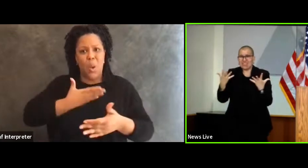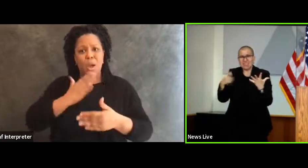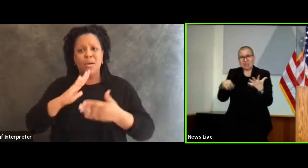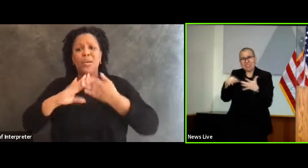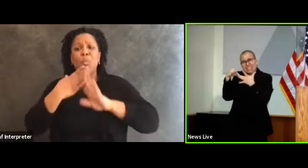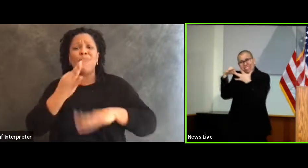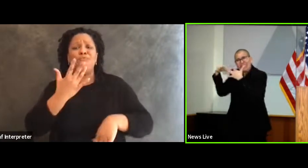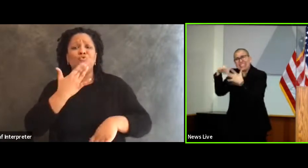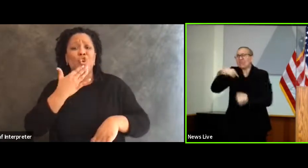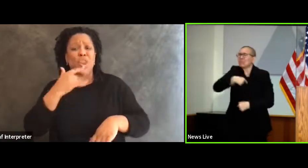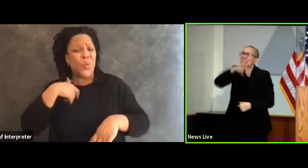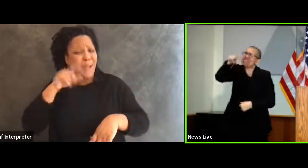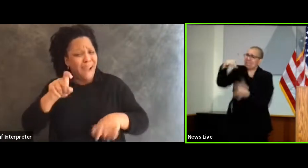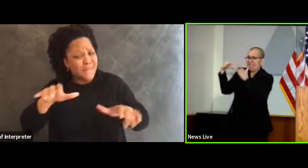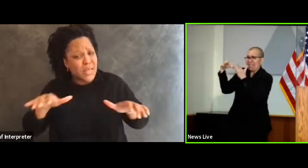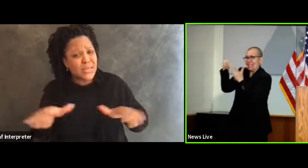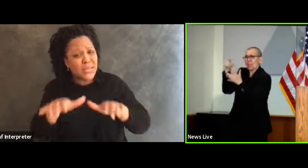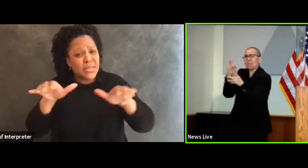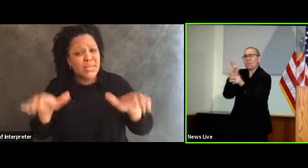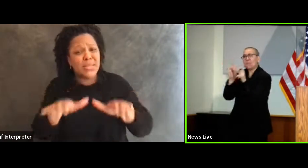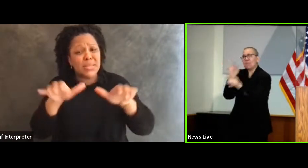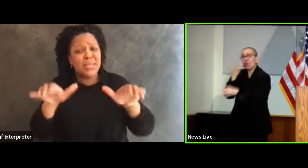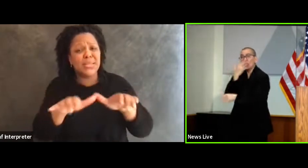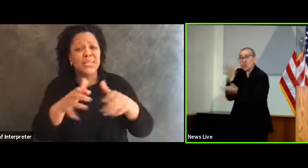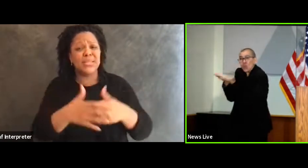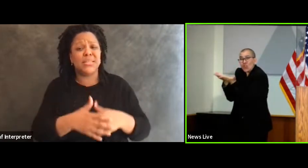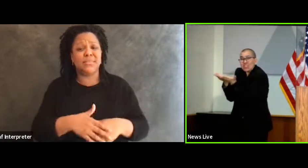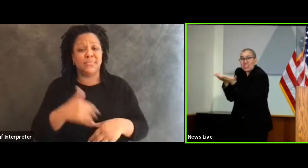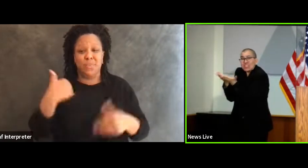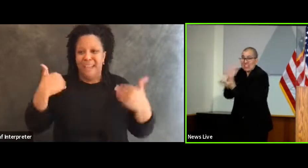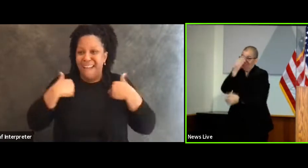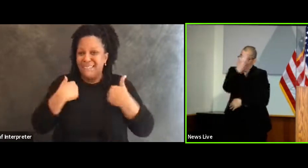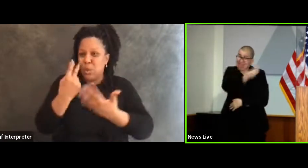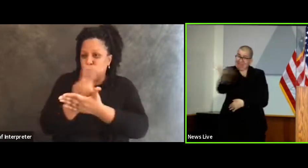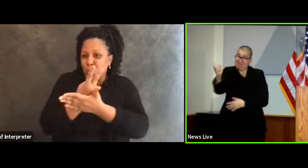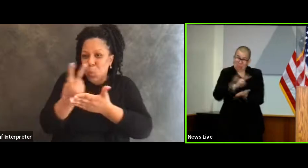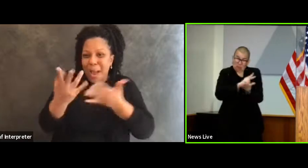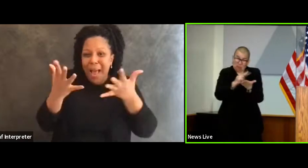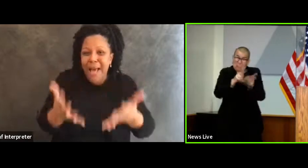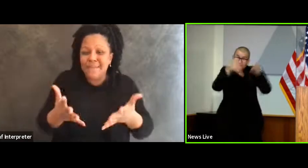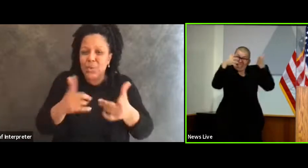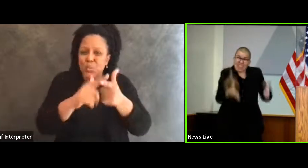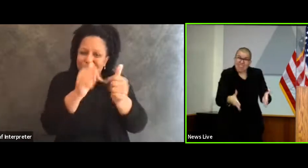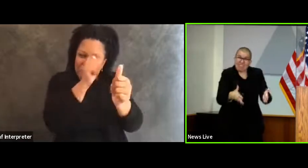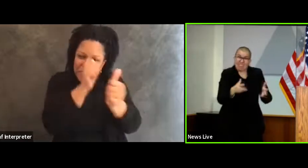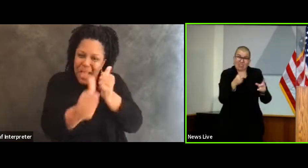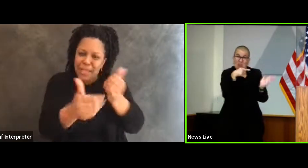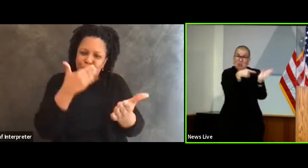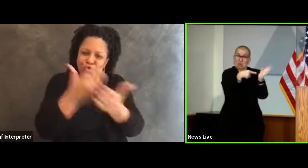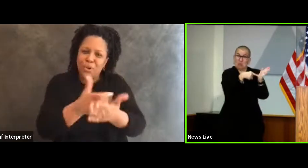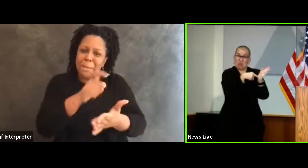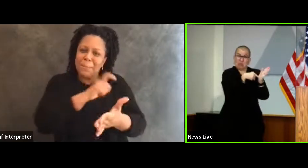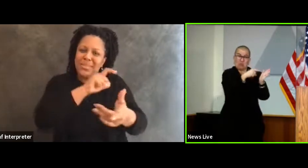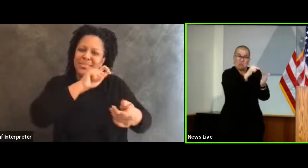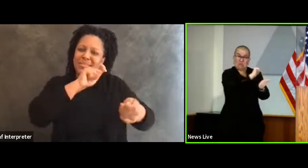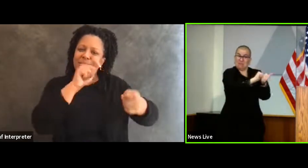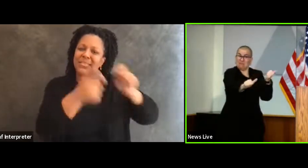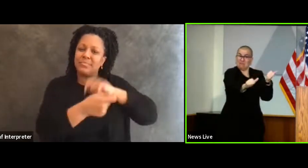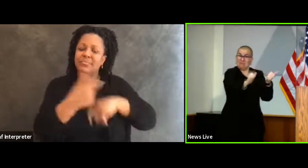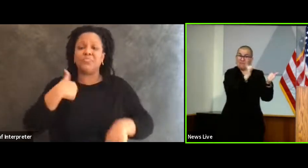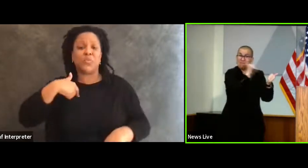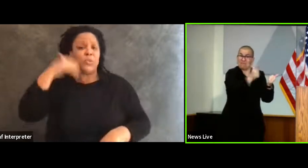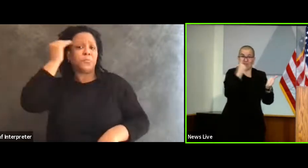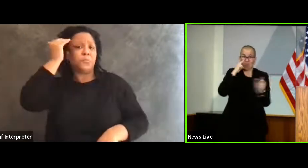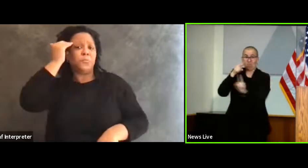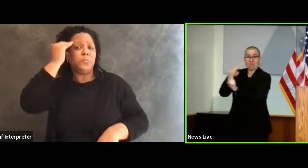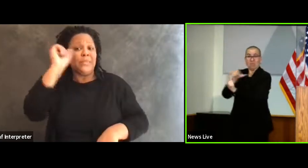We have over 2 weeks to pass meaningful public safety reform. We've seen how fast the Senate can act when they choose to. Just this